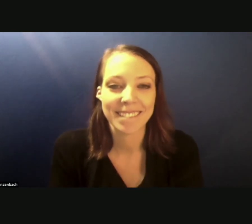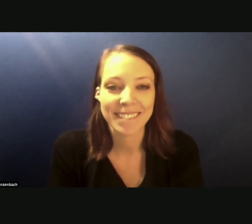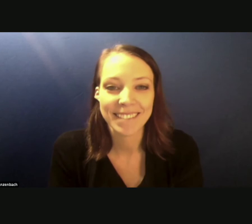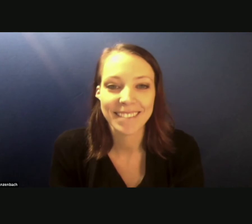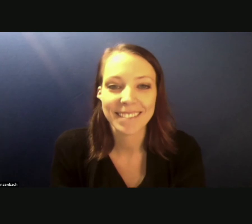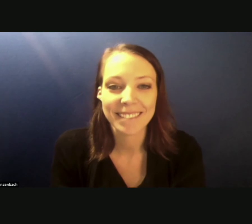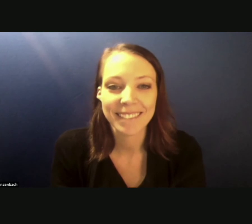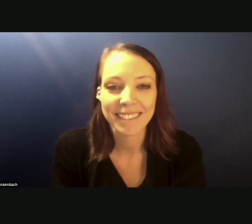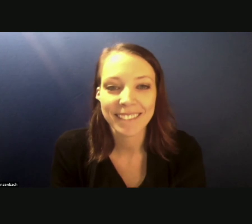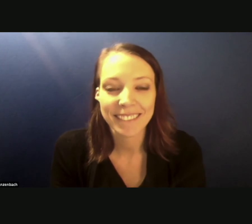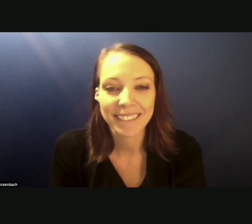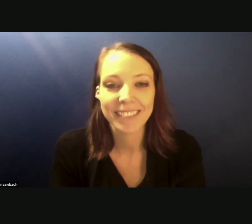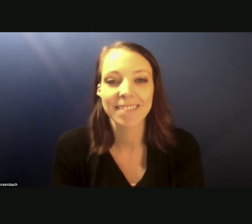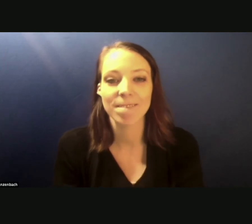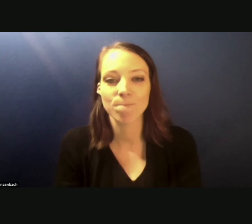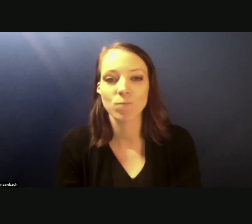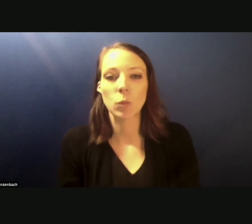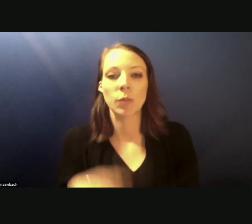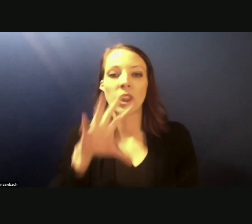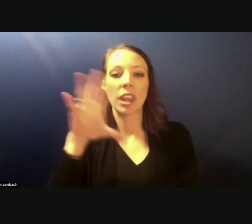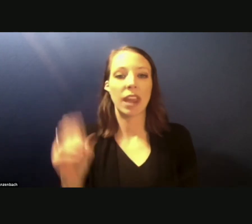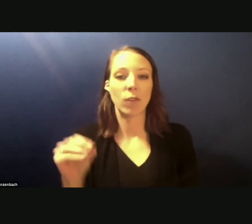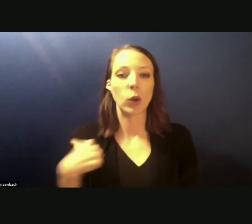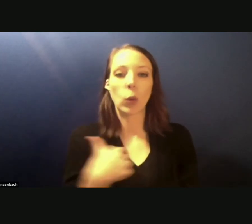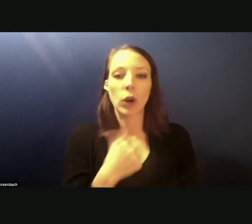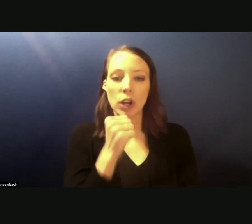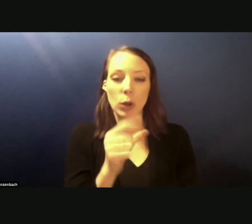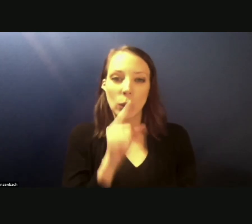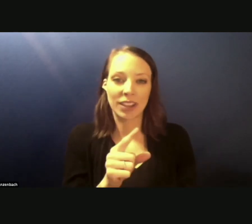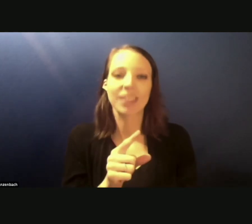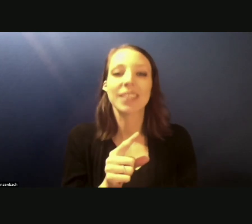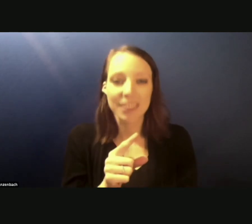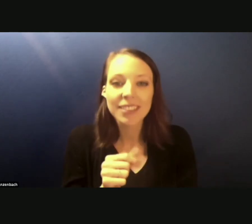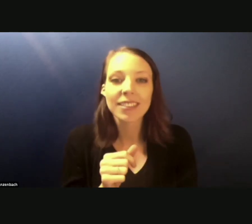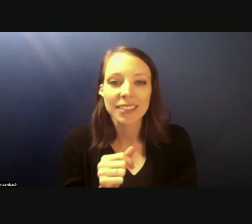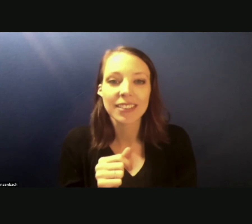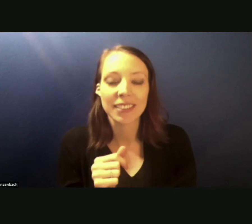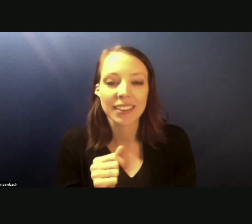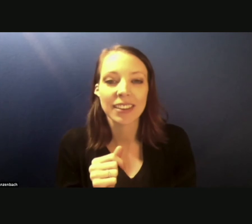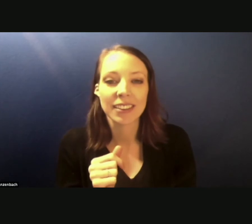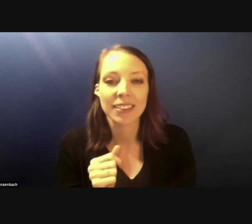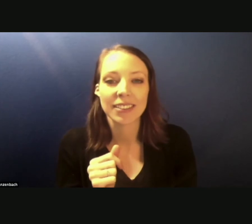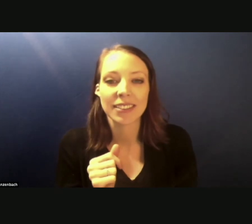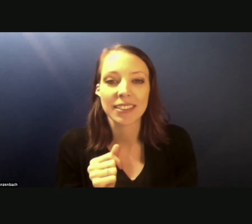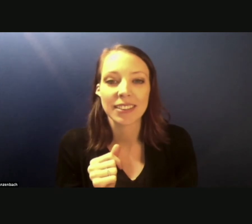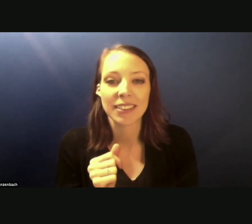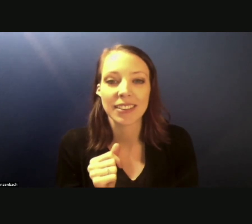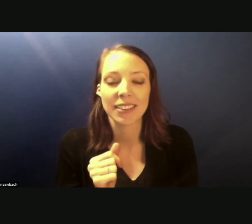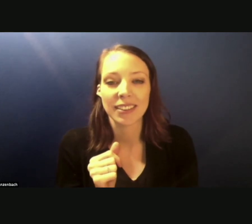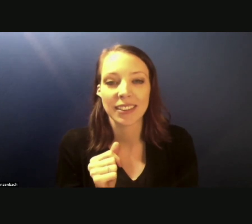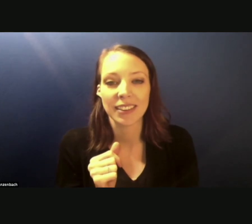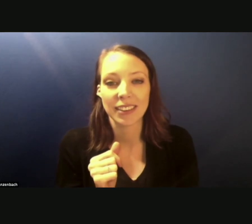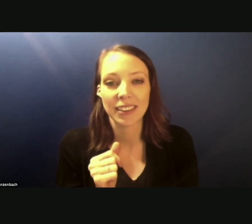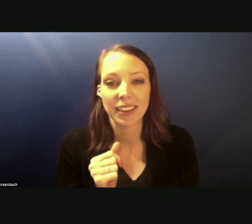like I think being Afro-Indigenous, we're not really like big on Thanksgiving per se. But so I was talking about it in